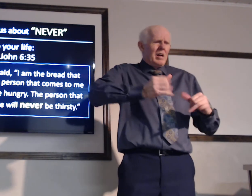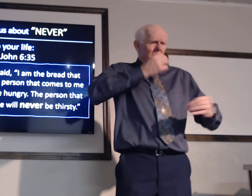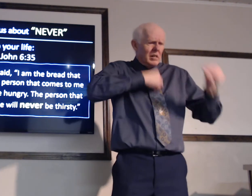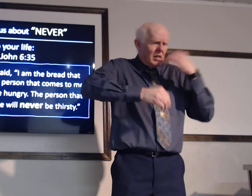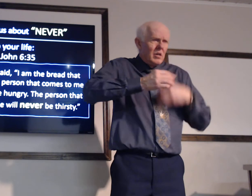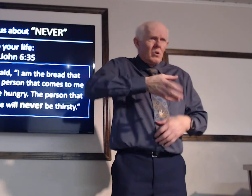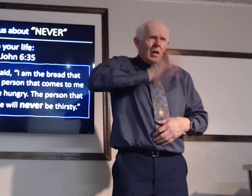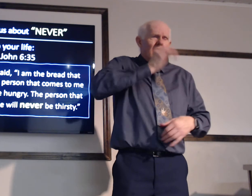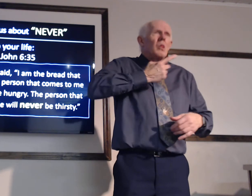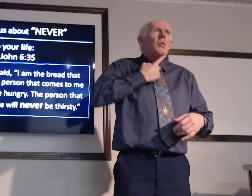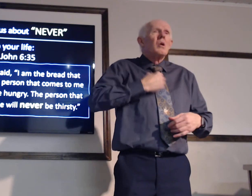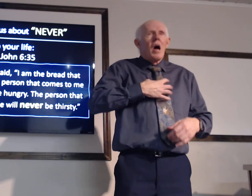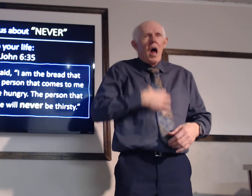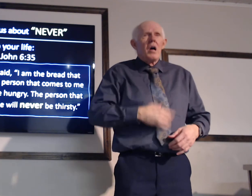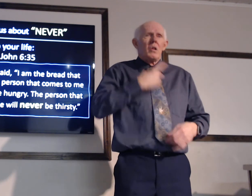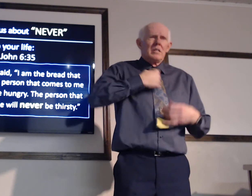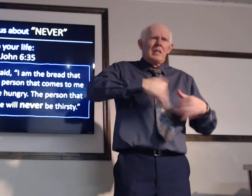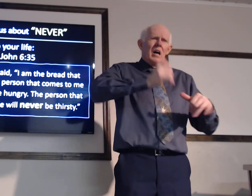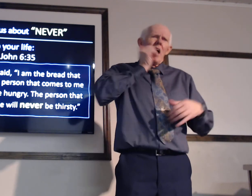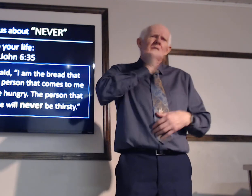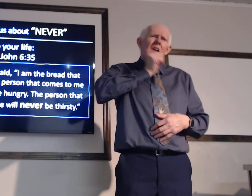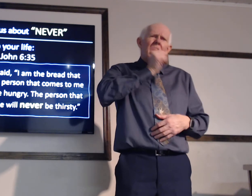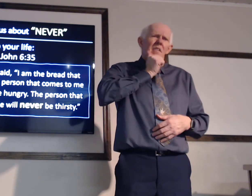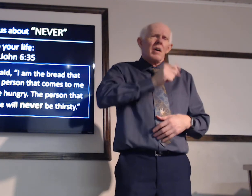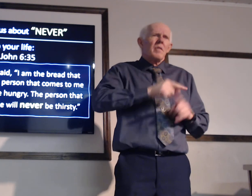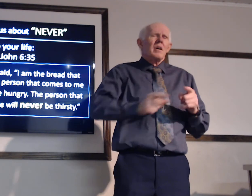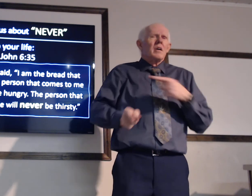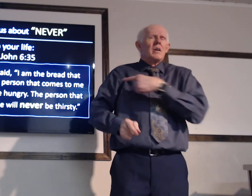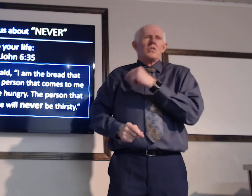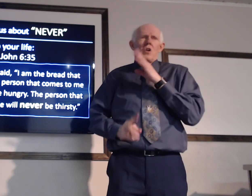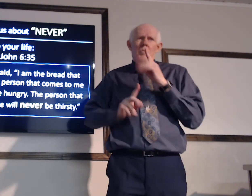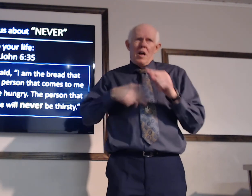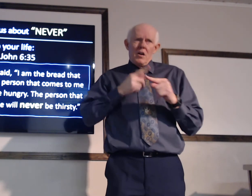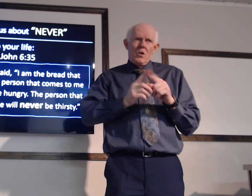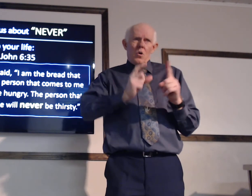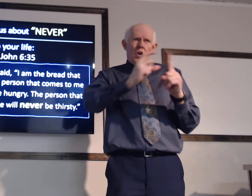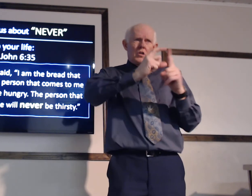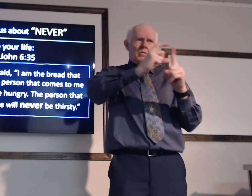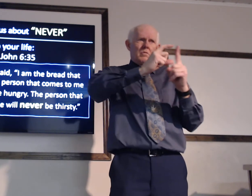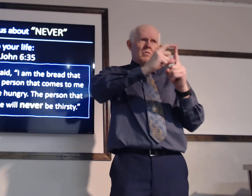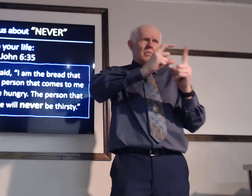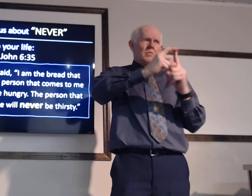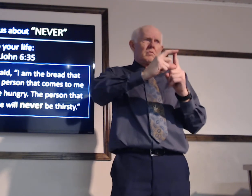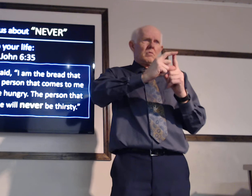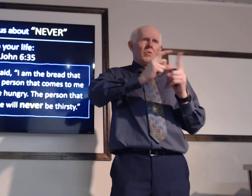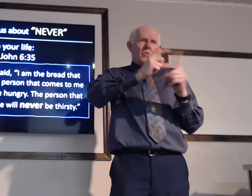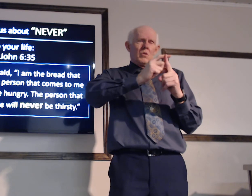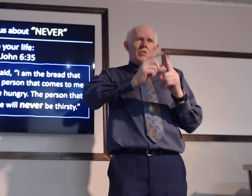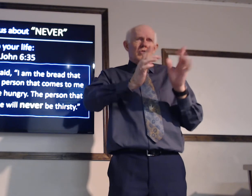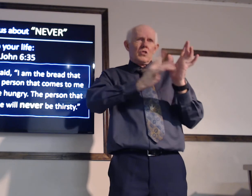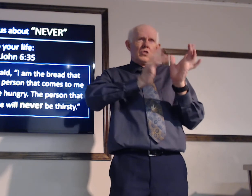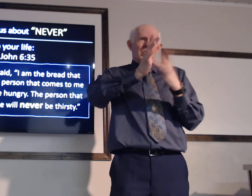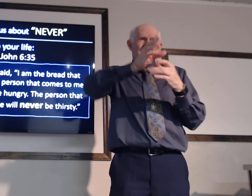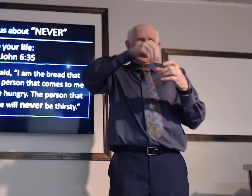We still eat and drink, and we still get thirsty and still get hungry every day. So what's this talking about? It's talking about the